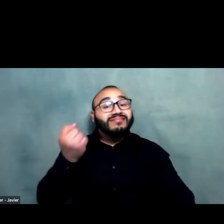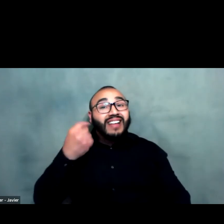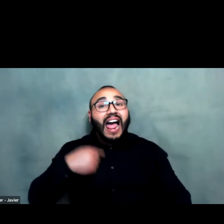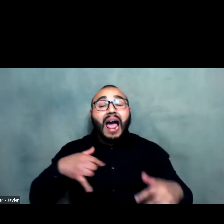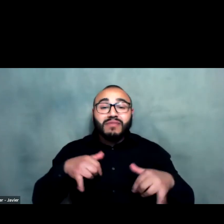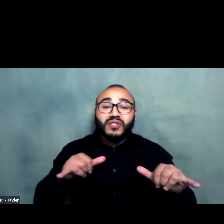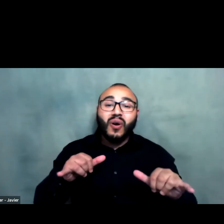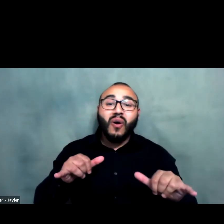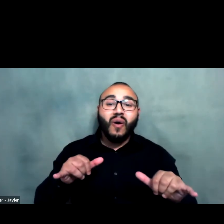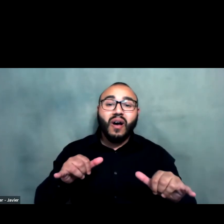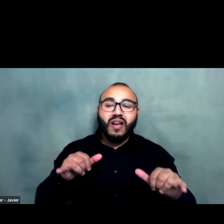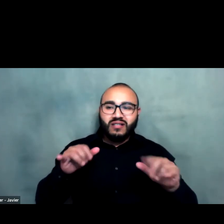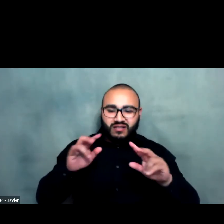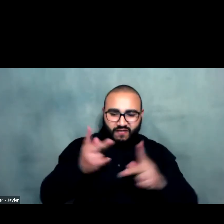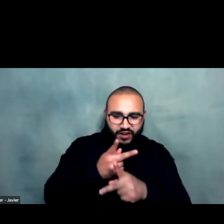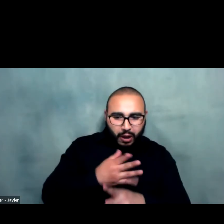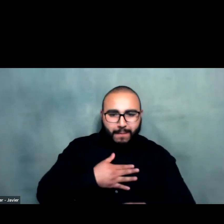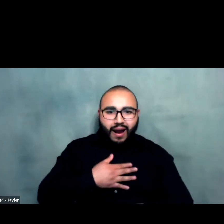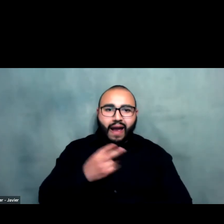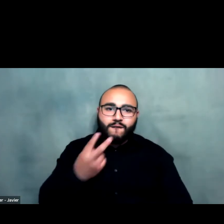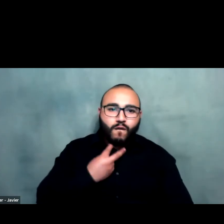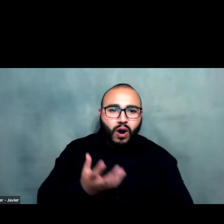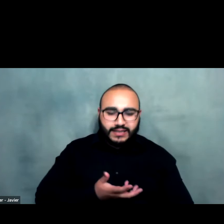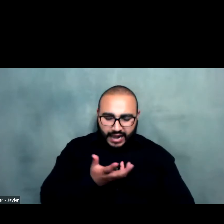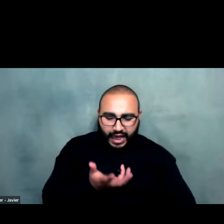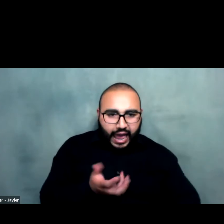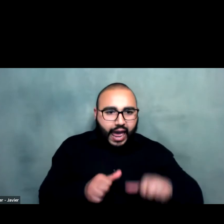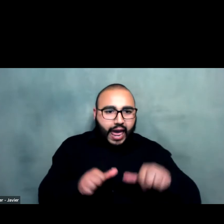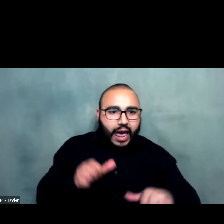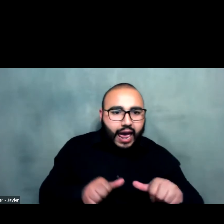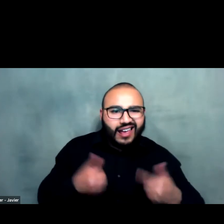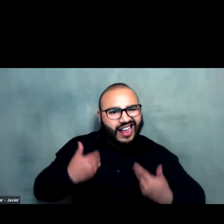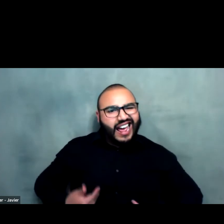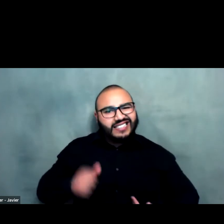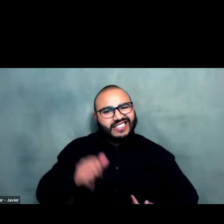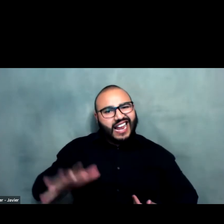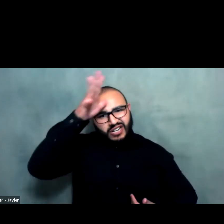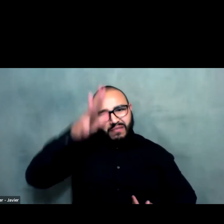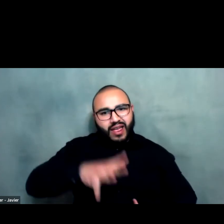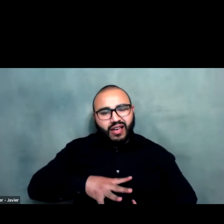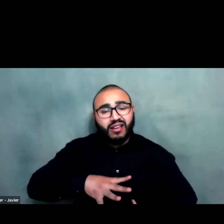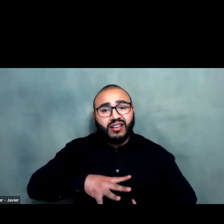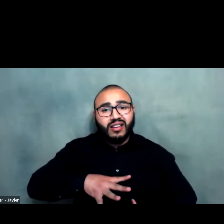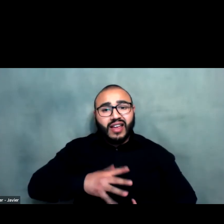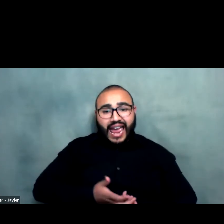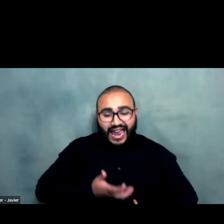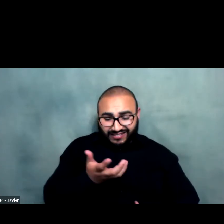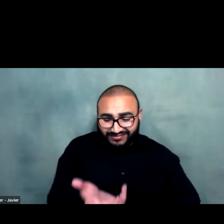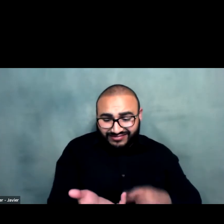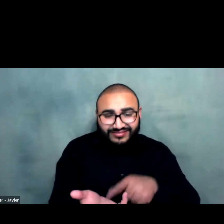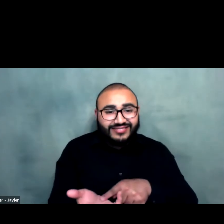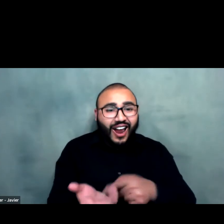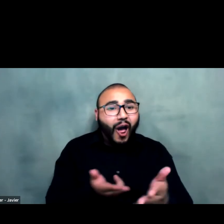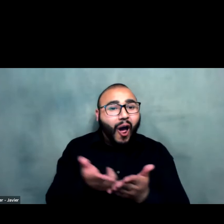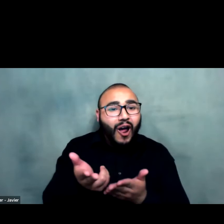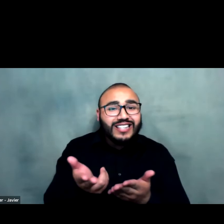in my place in society as an Asian male. And to be honest, I'm really nervous here speaking